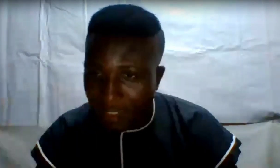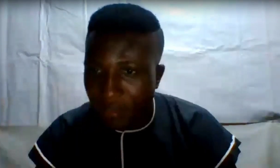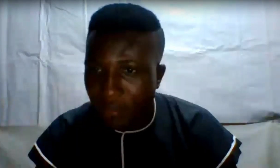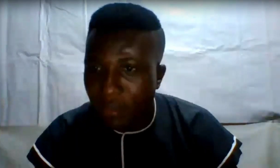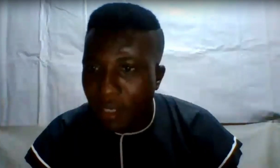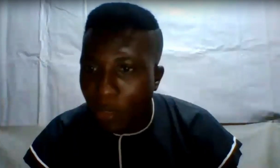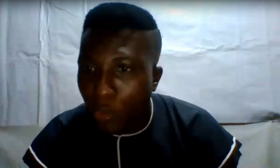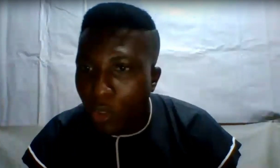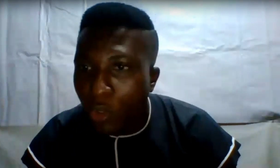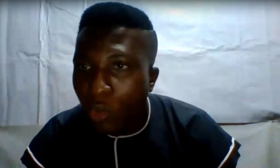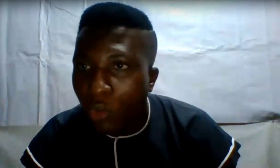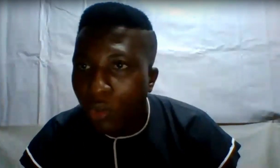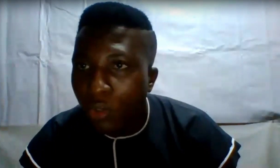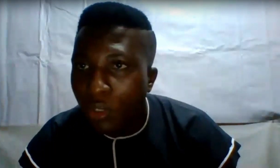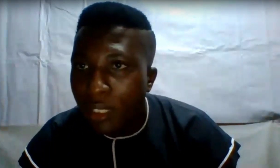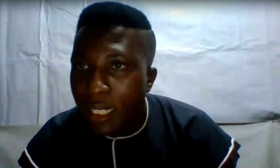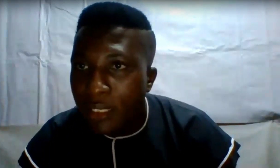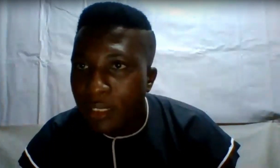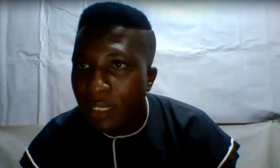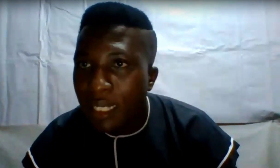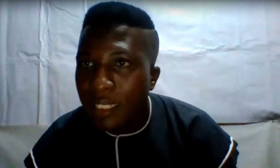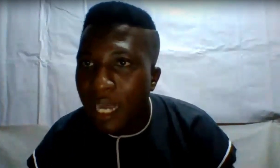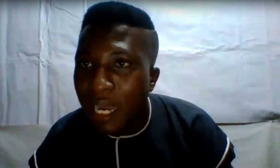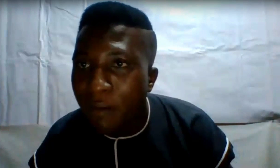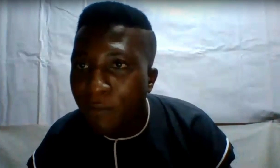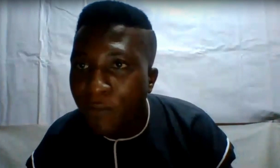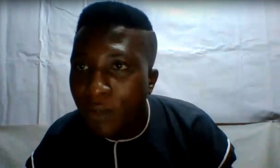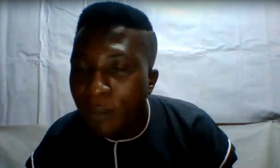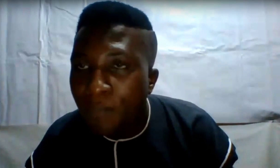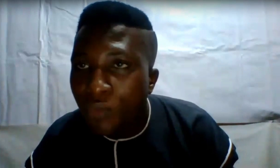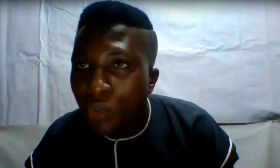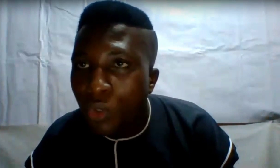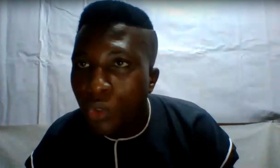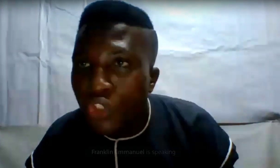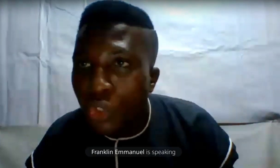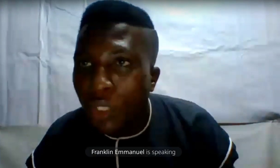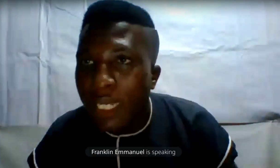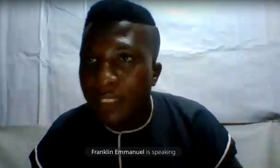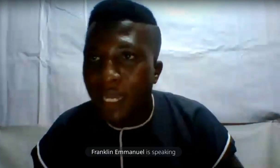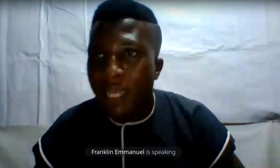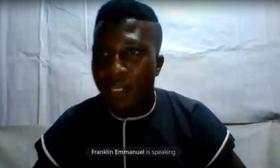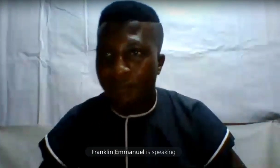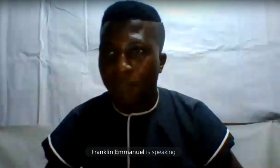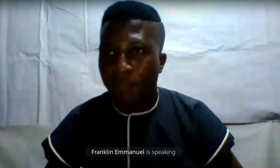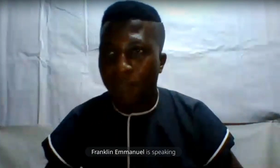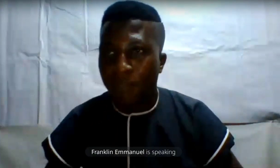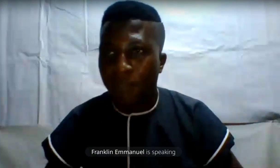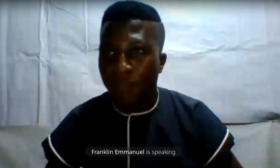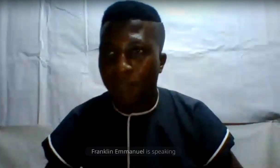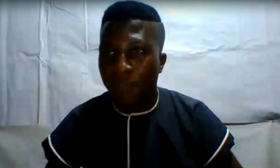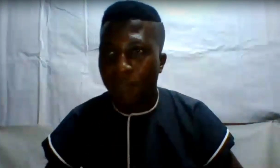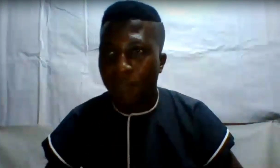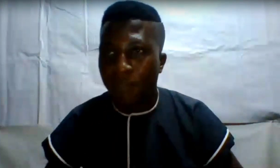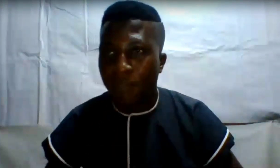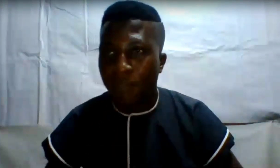next. Let's have Ojo Keziah, please. Ojo Keziah.